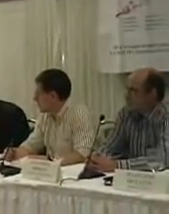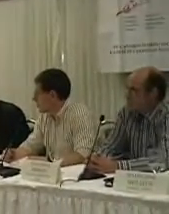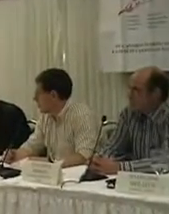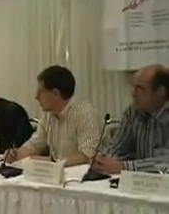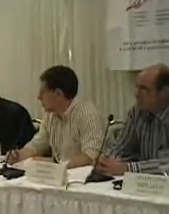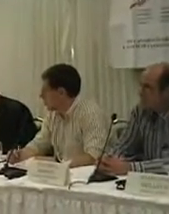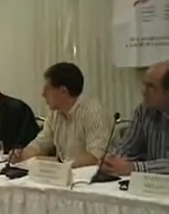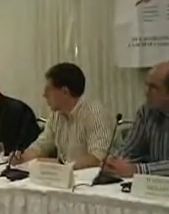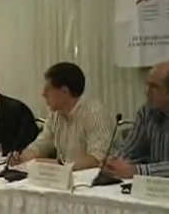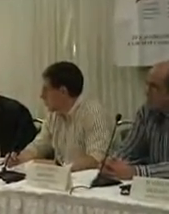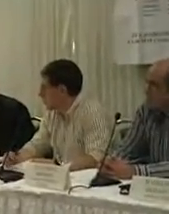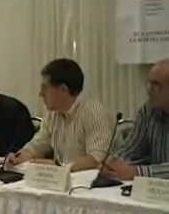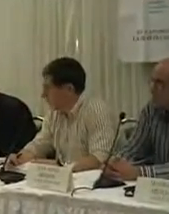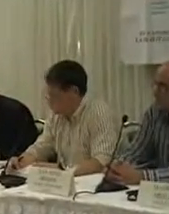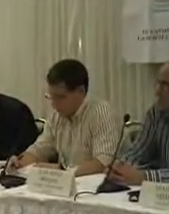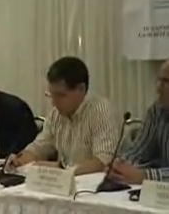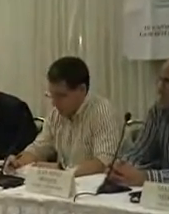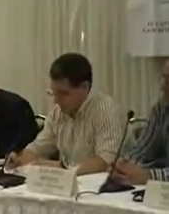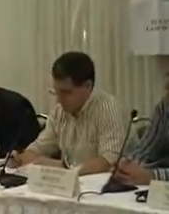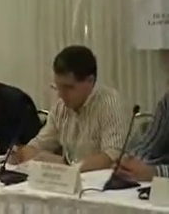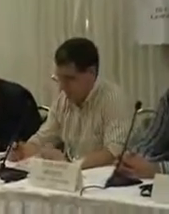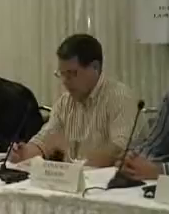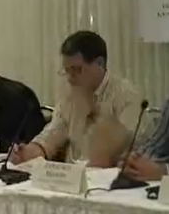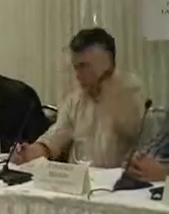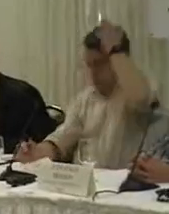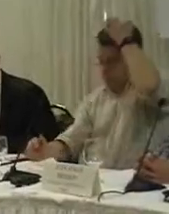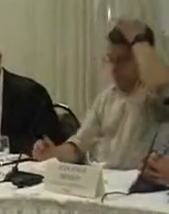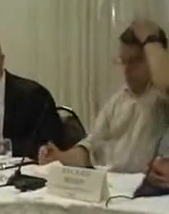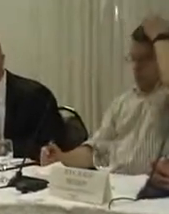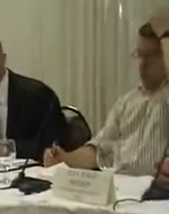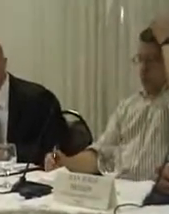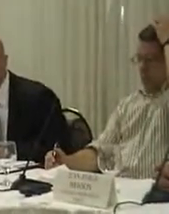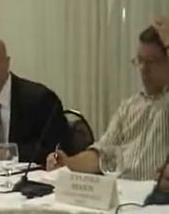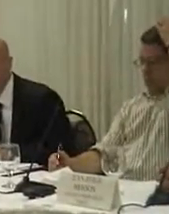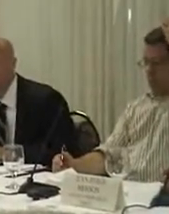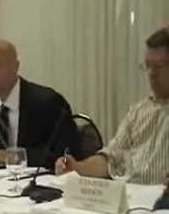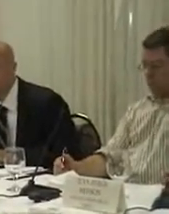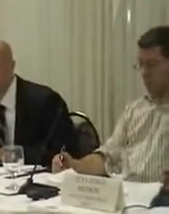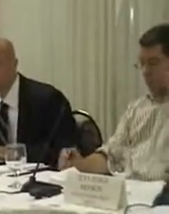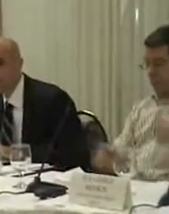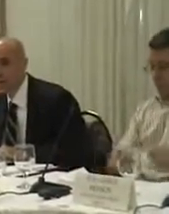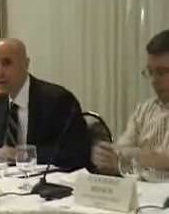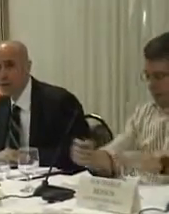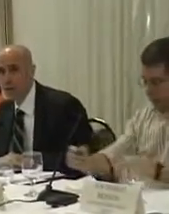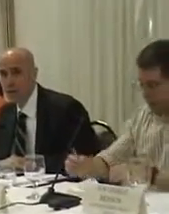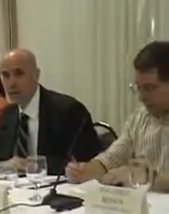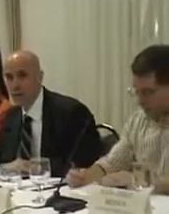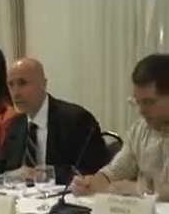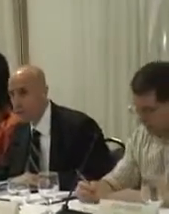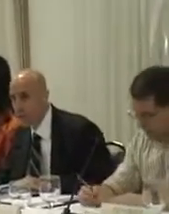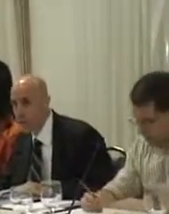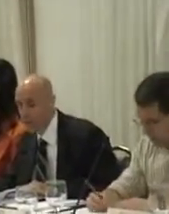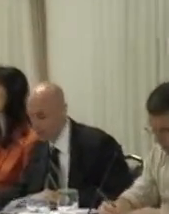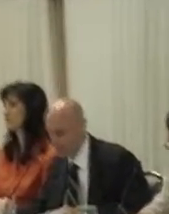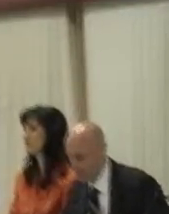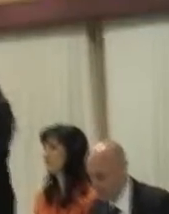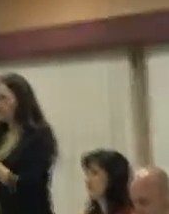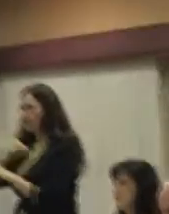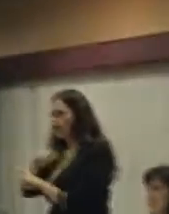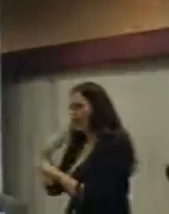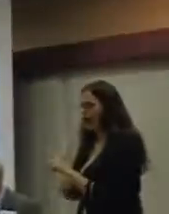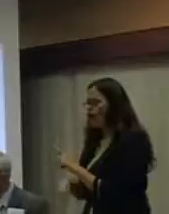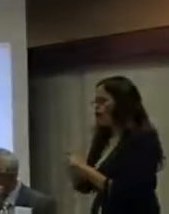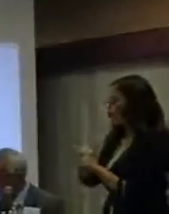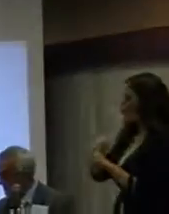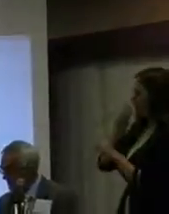we, in Canada and in Ontario, condemn selective abortion of girls in China